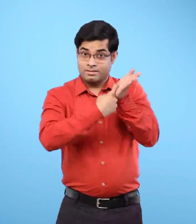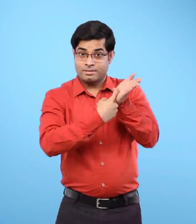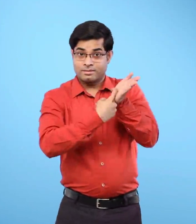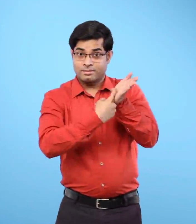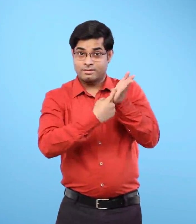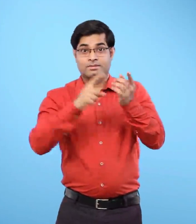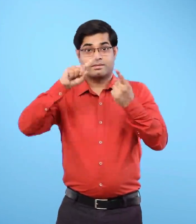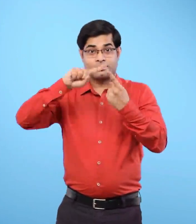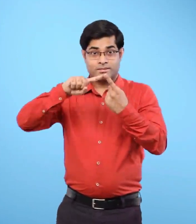Rehnuma.